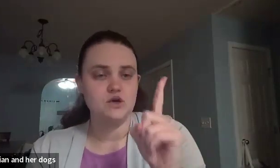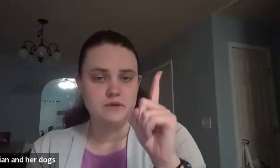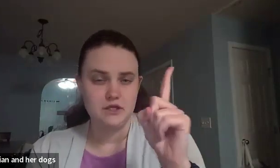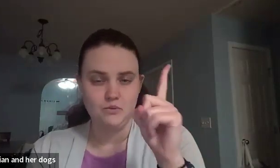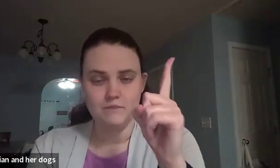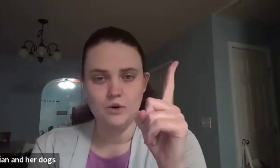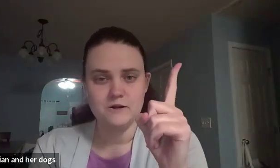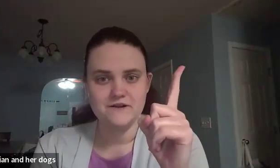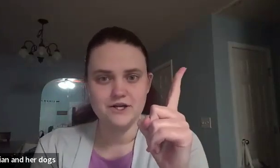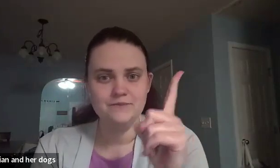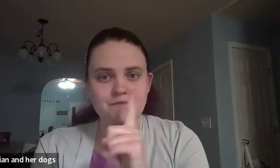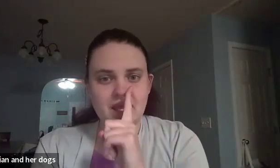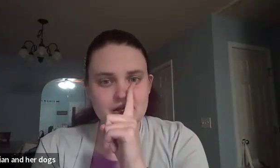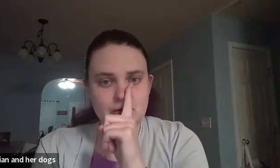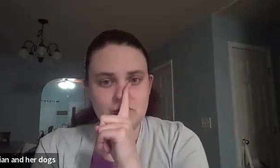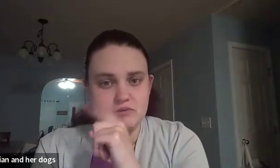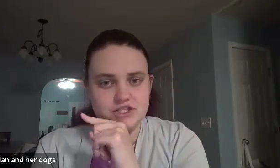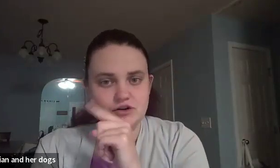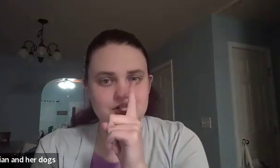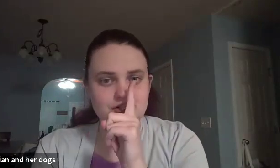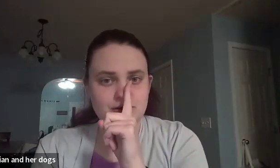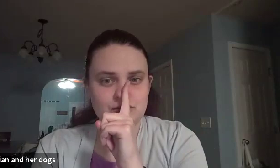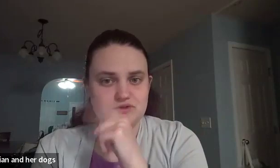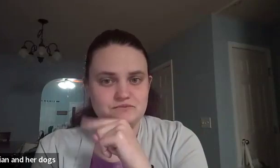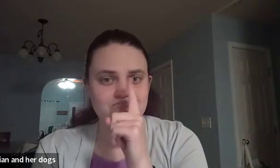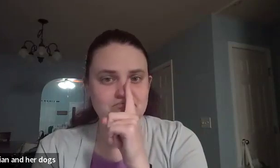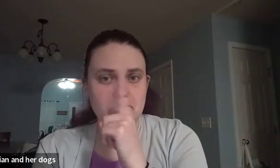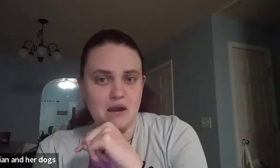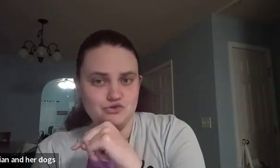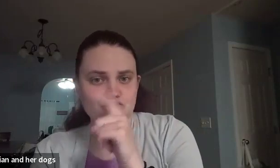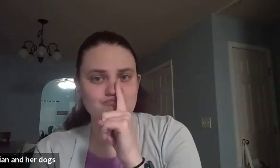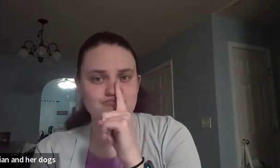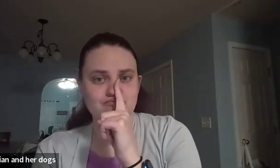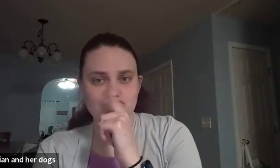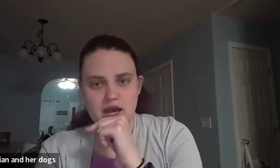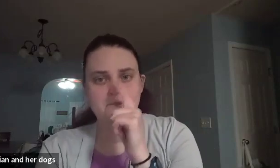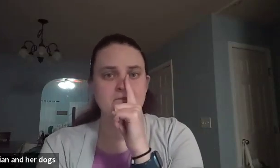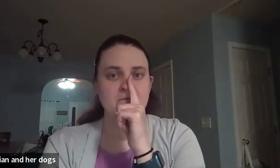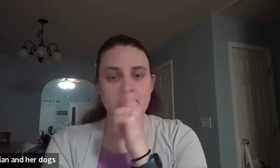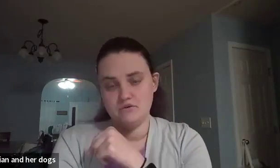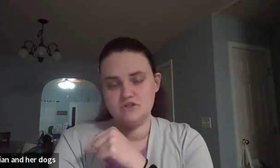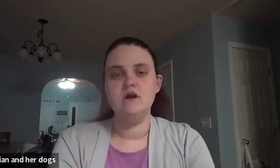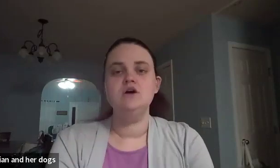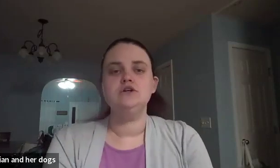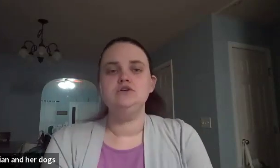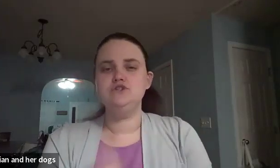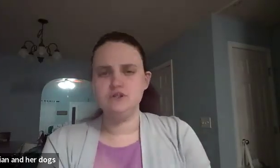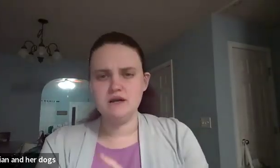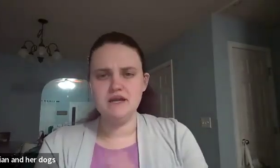is going to be one pointer finger and you brush it across your nose. Mouse, rat, mouse. You do want to